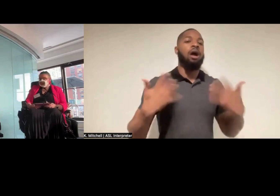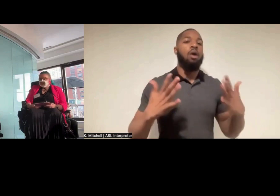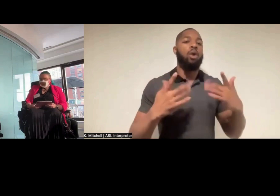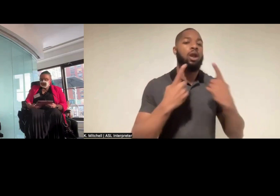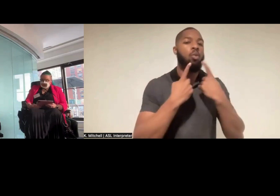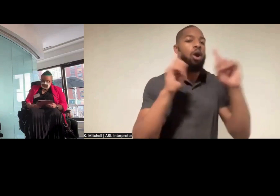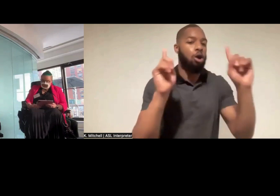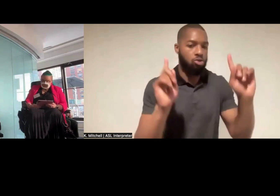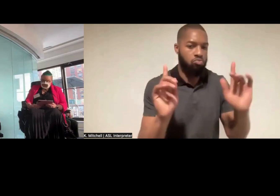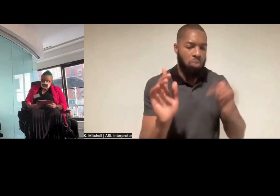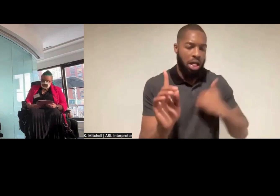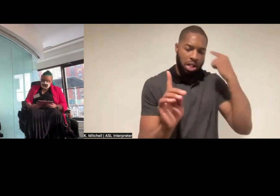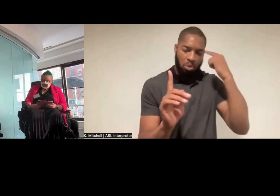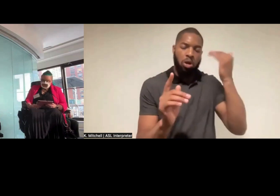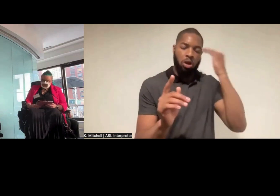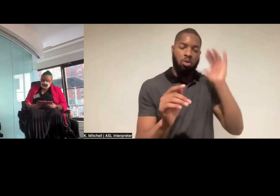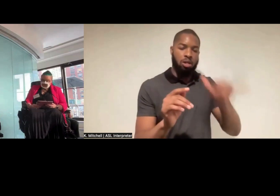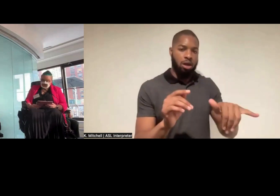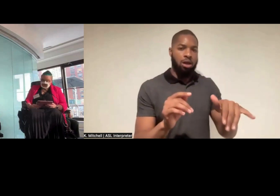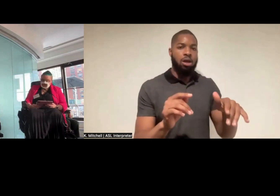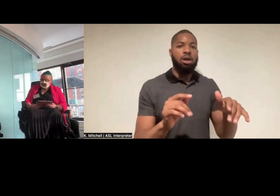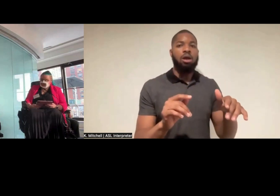know what's